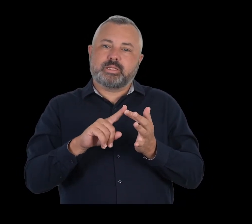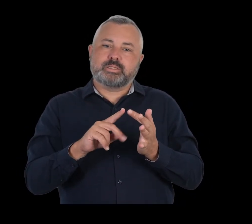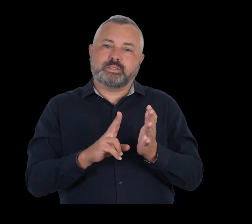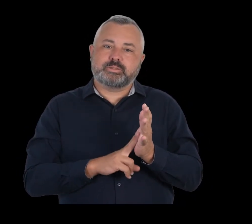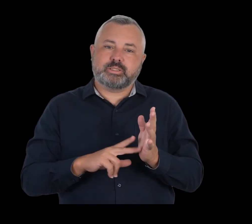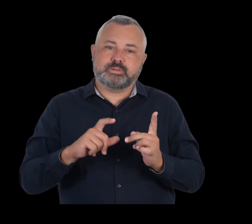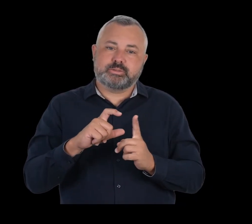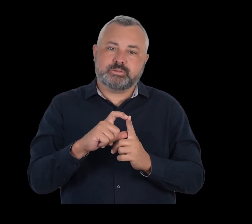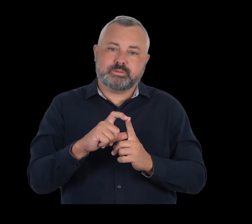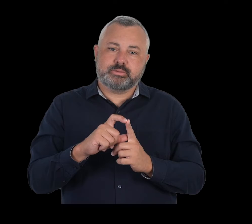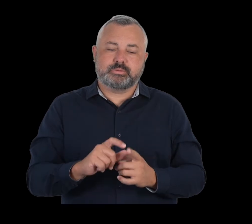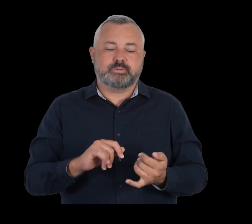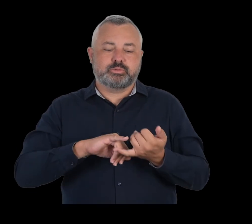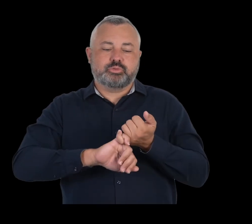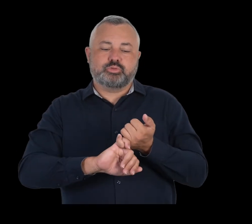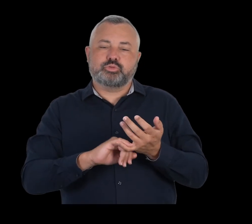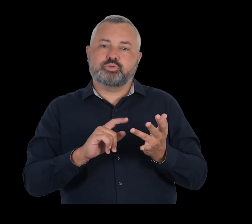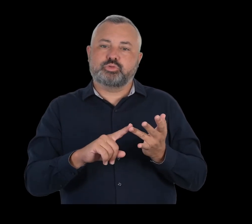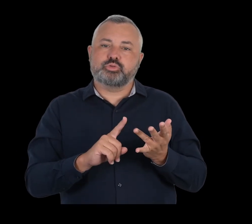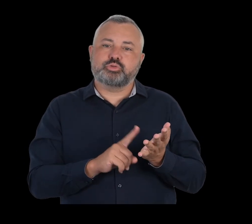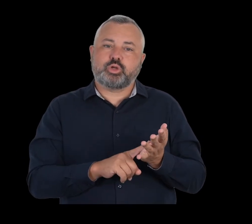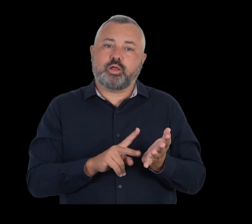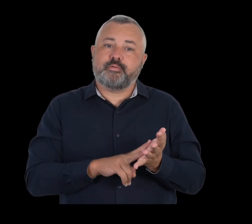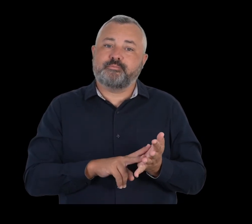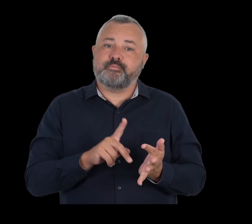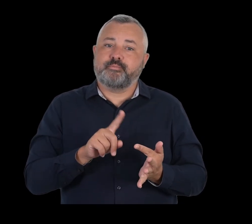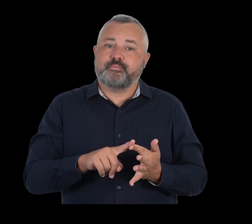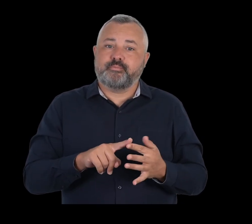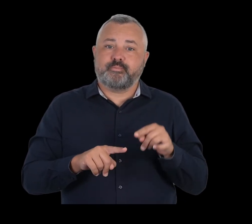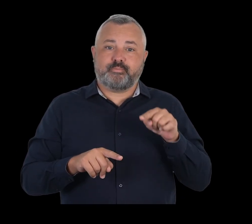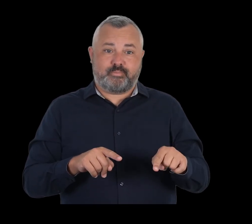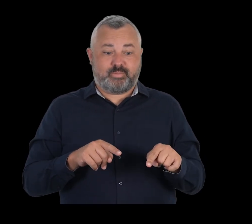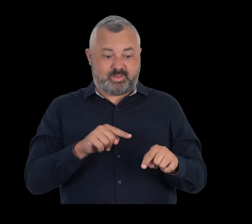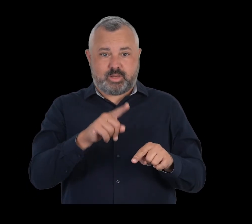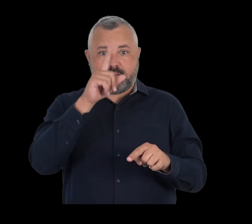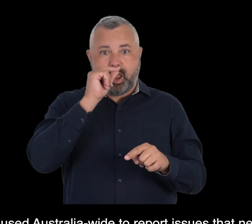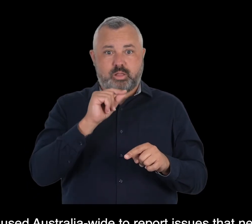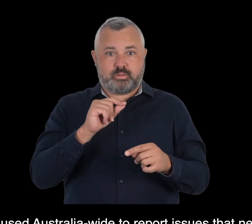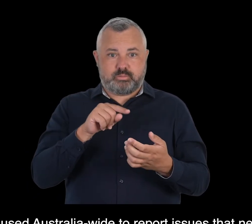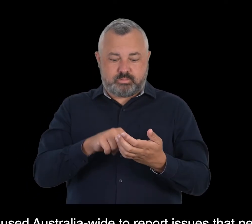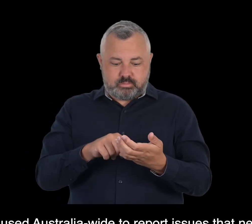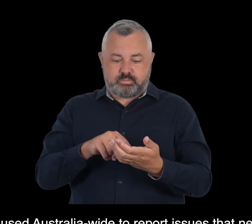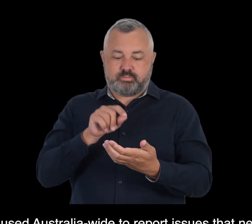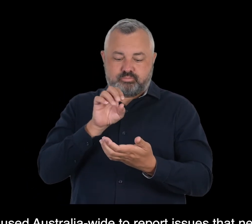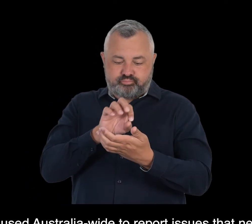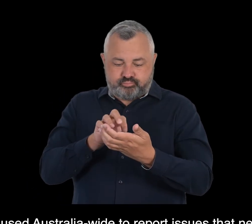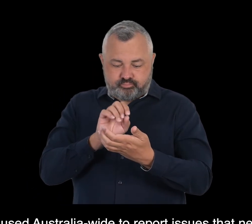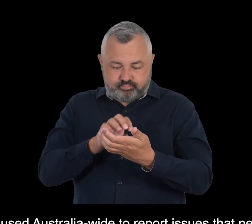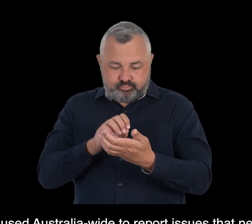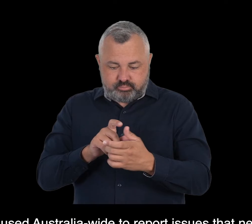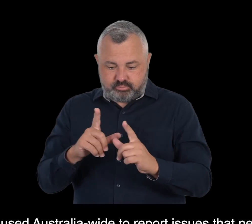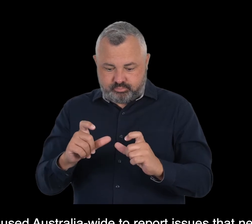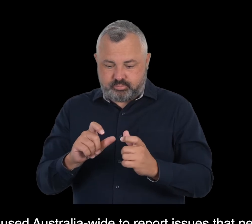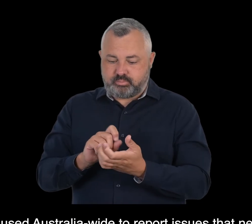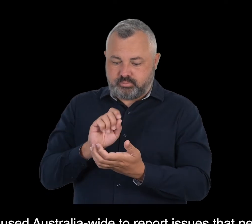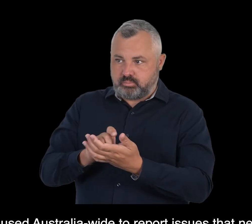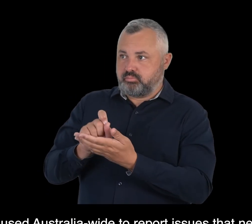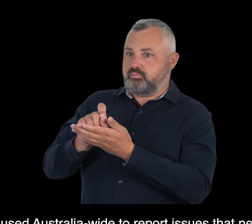report issues that need addressing in your community. Follow the link below for additional resources in